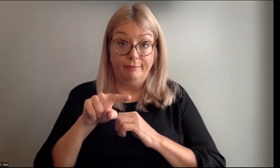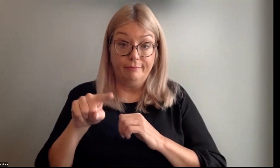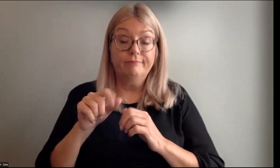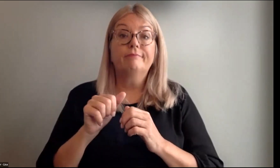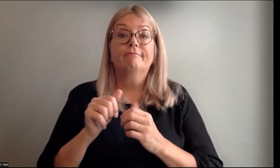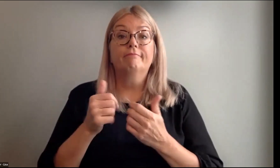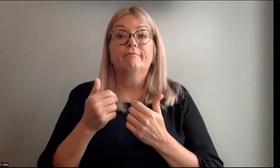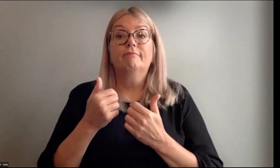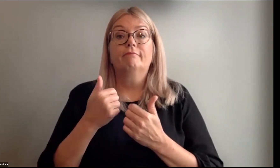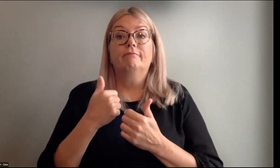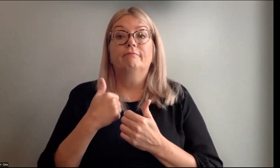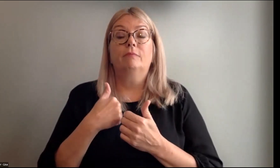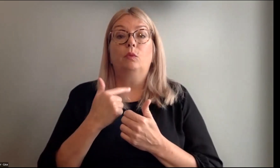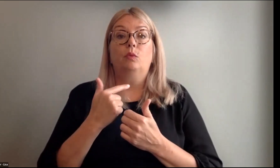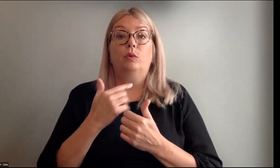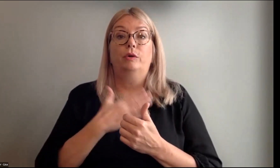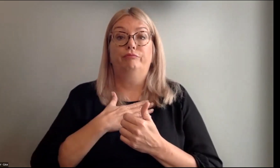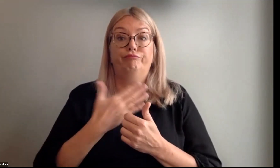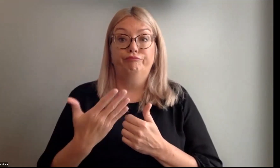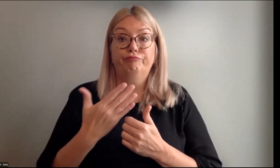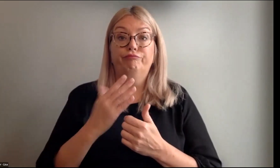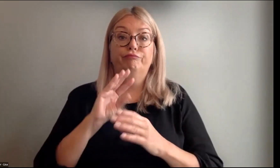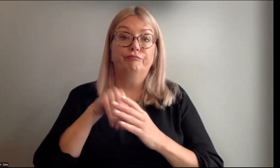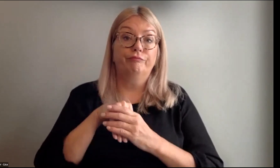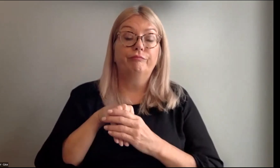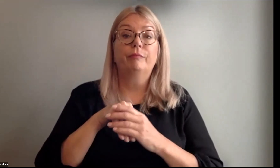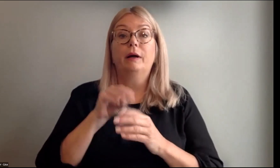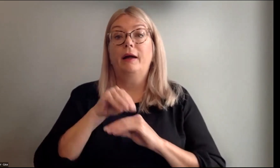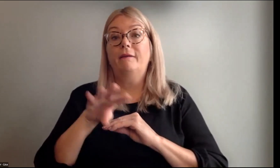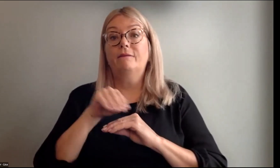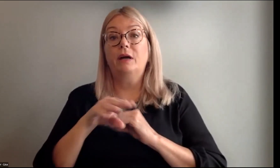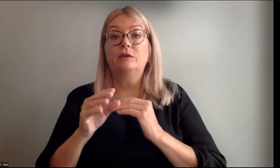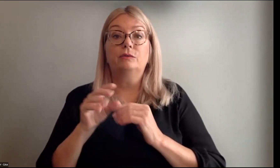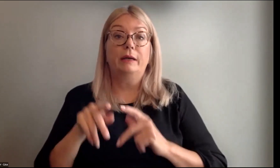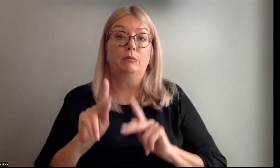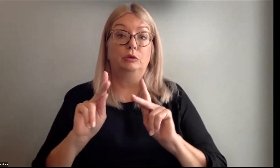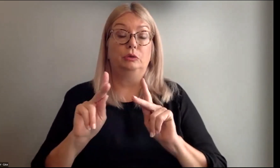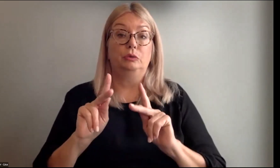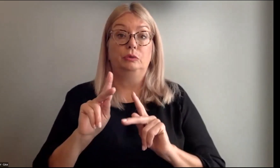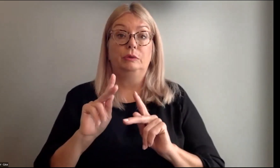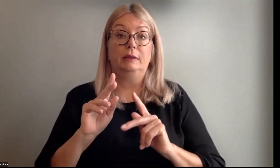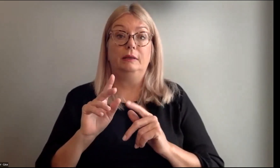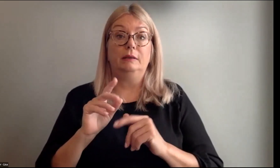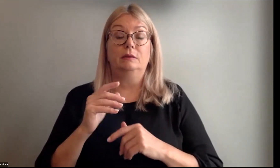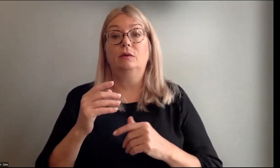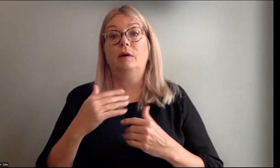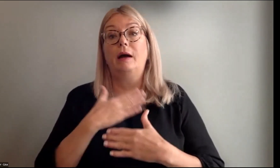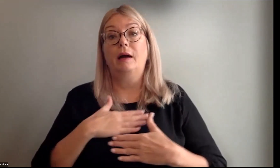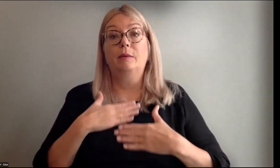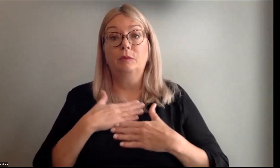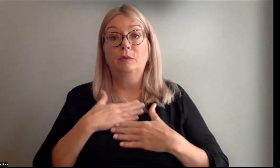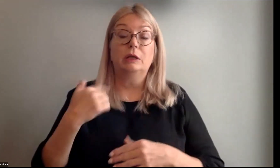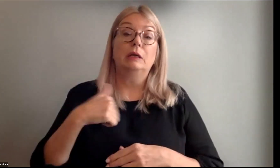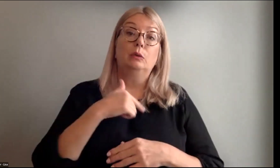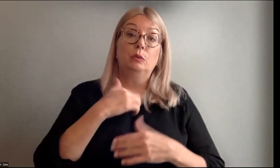any kind of advisory opportunity that we can. So, including this listening session is very helpful. We